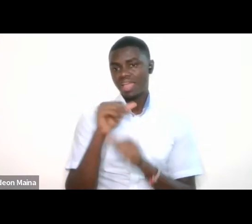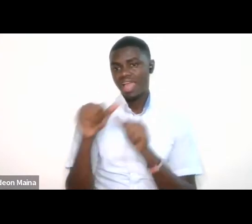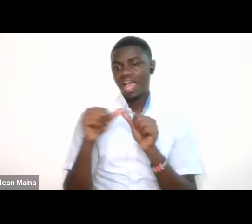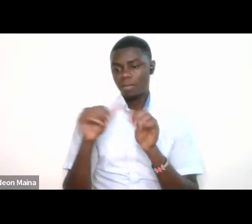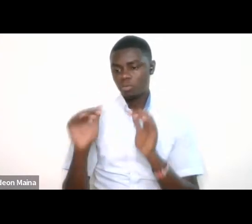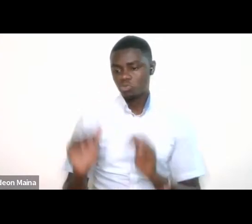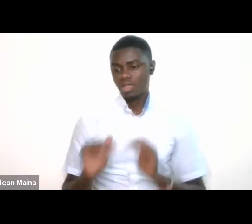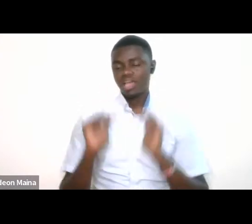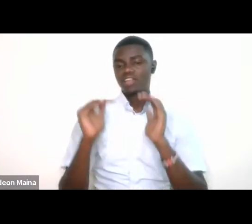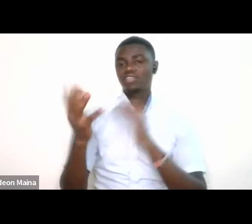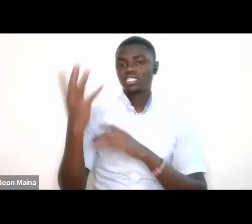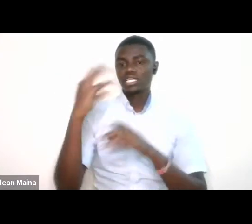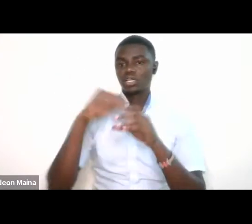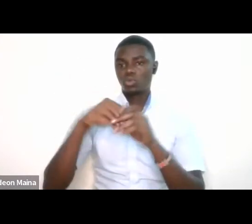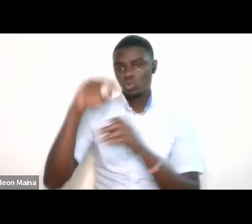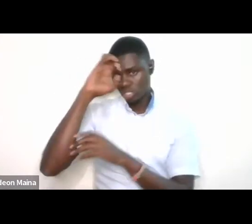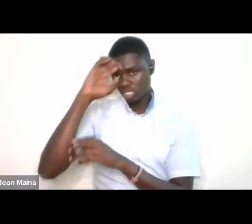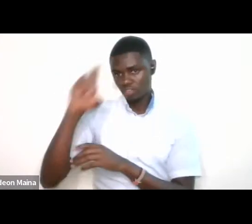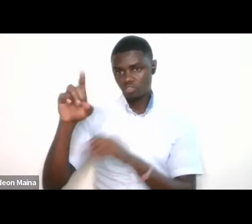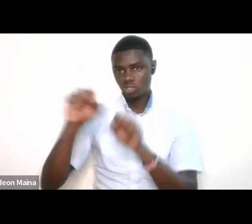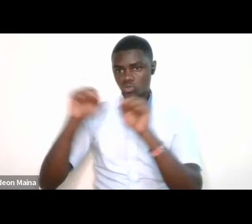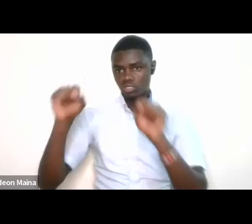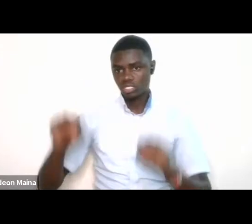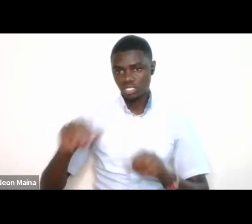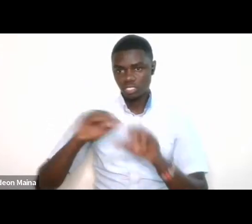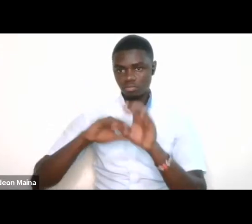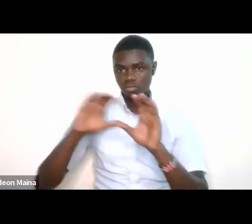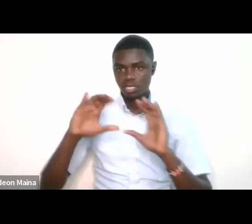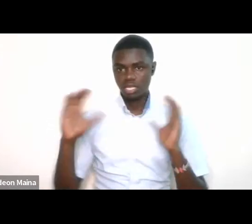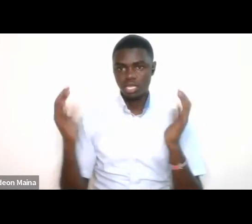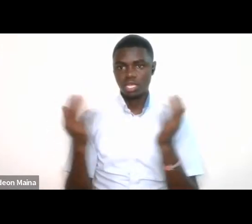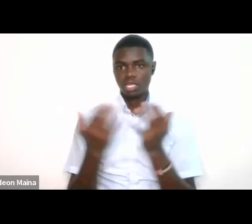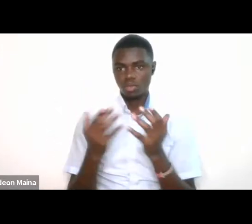inclusive education system in the world,